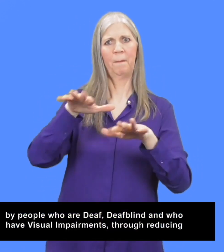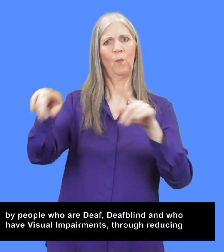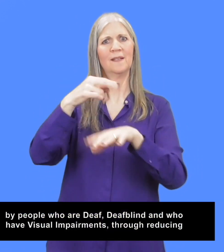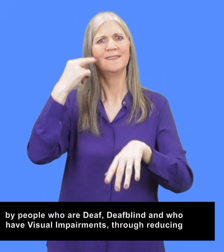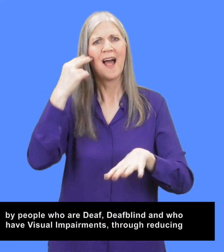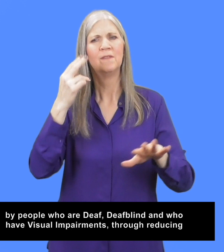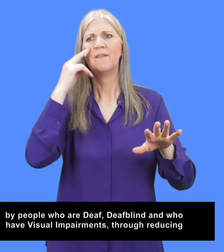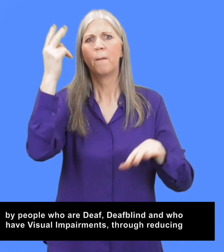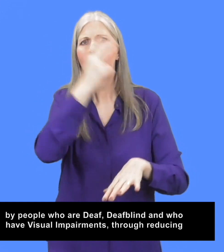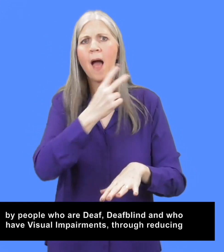have visual impairments,